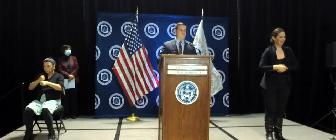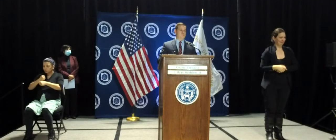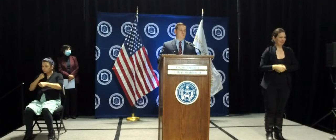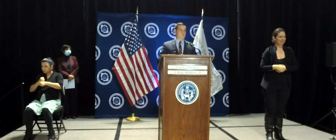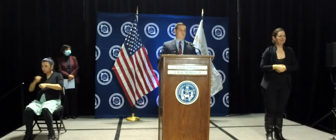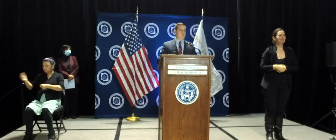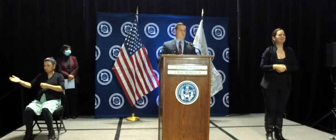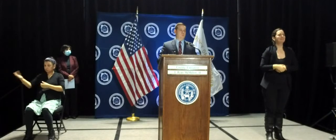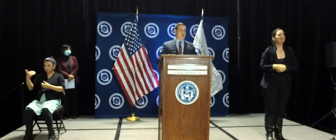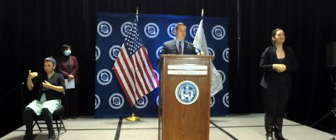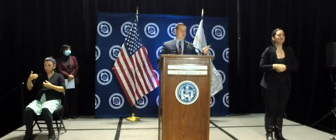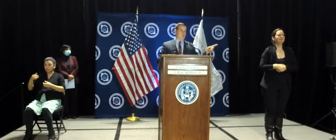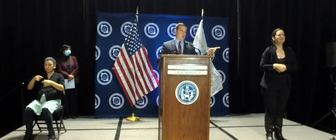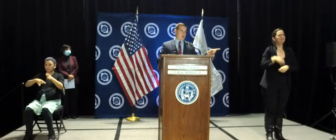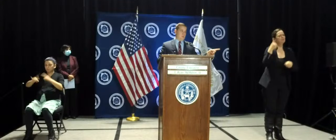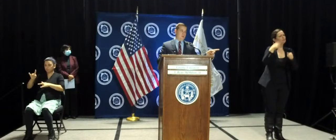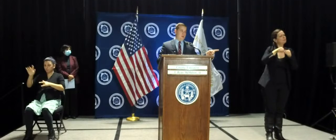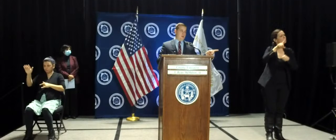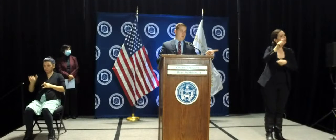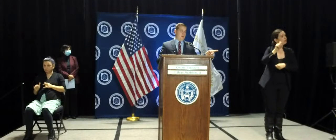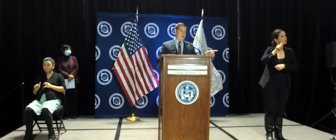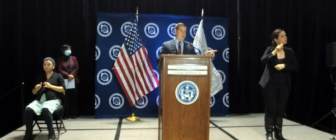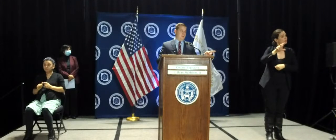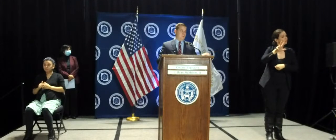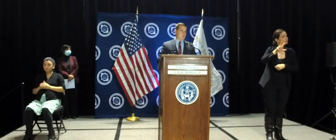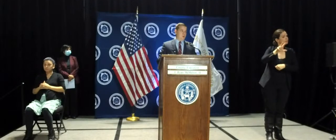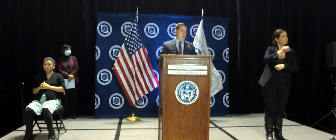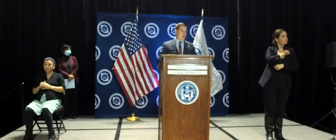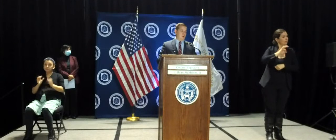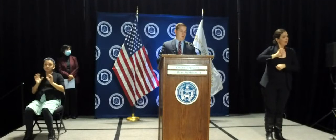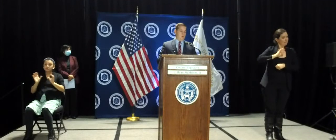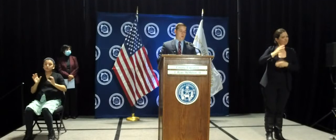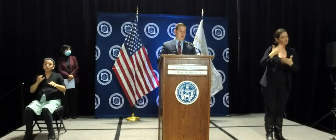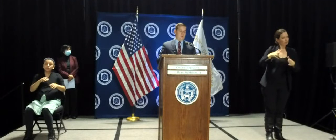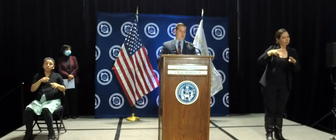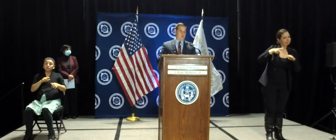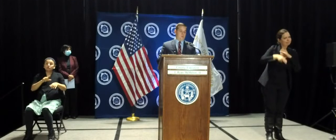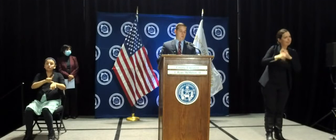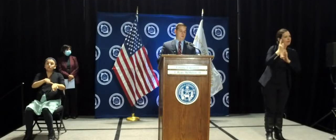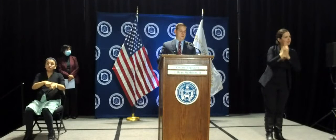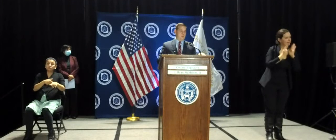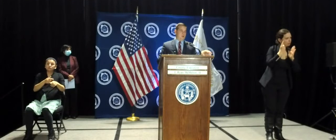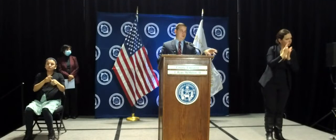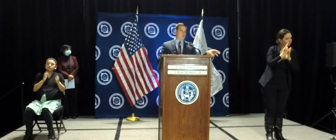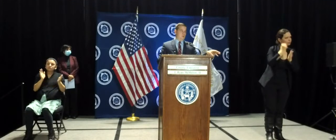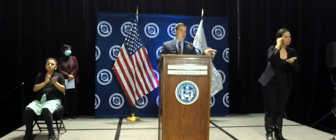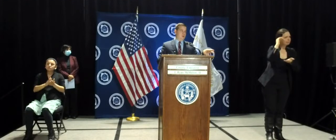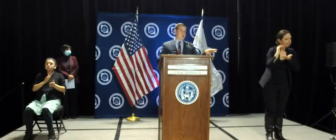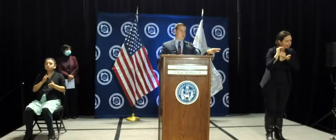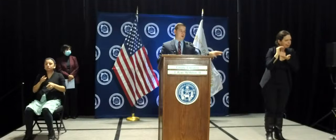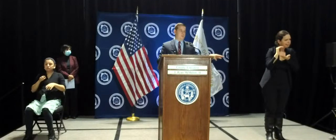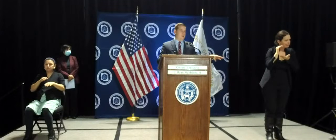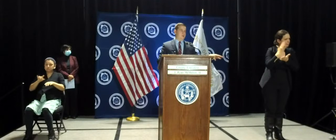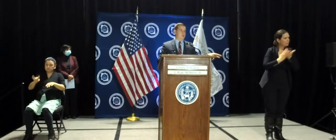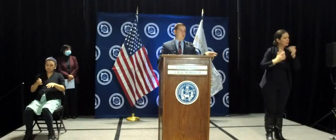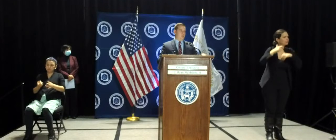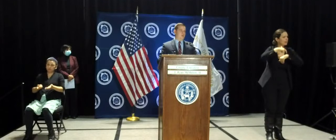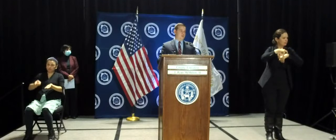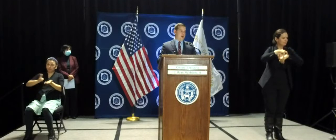either their hours were cut in the beginning of the pandemic, or we'll look at 103 employees that might have just been working in a department. Board